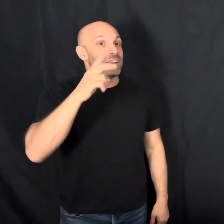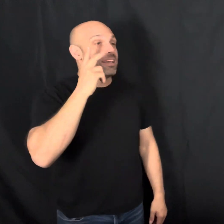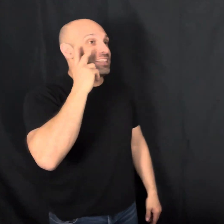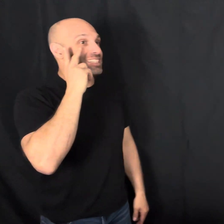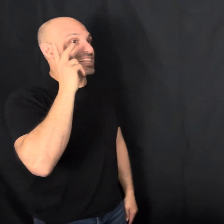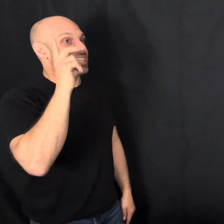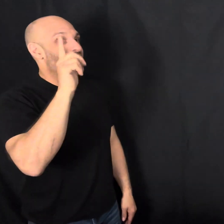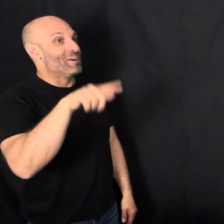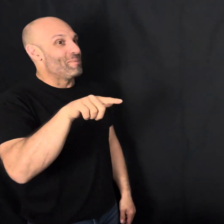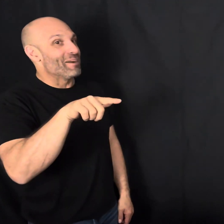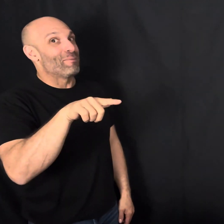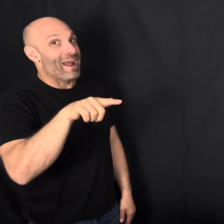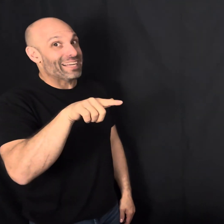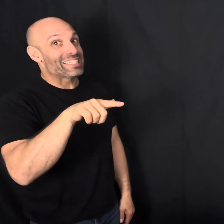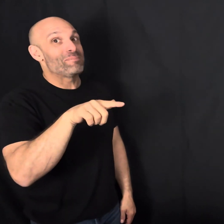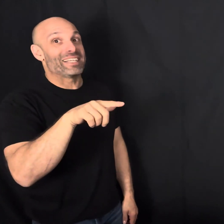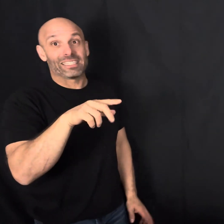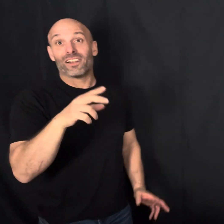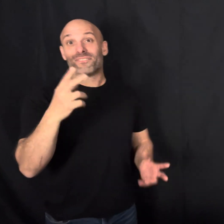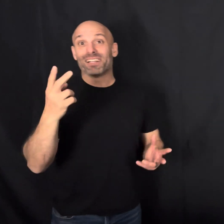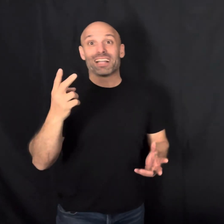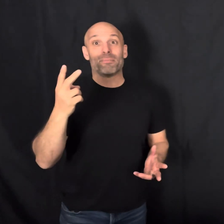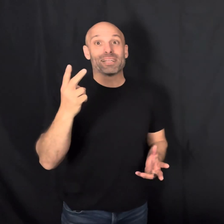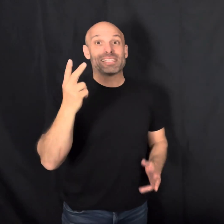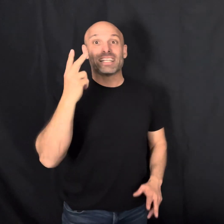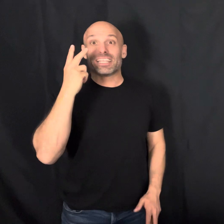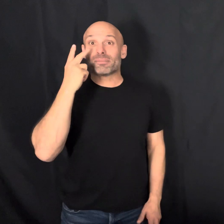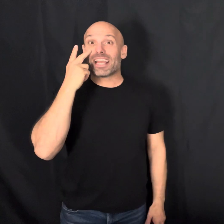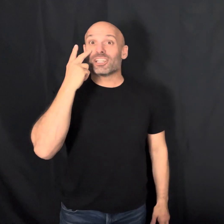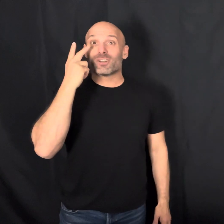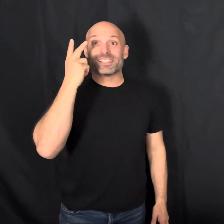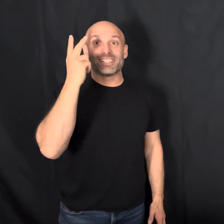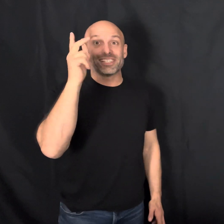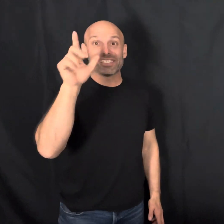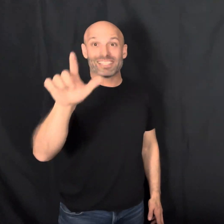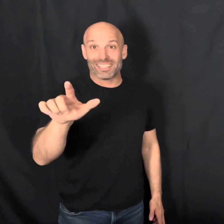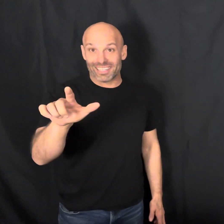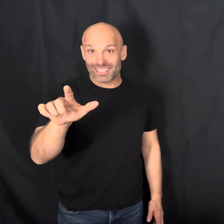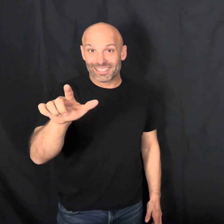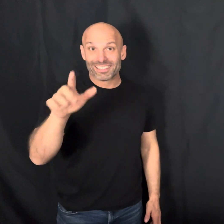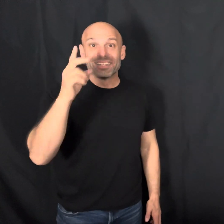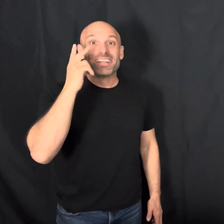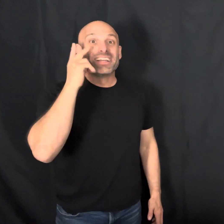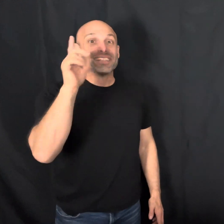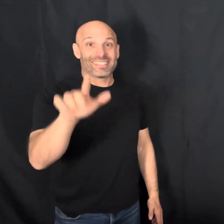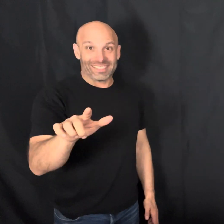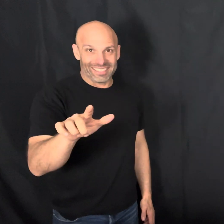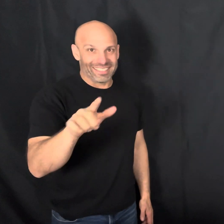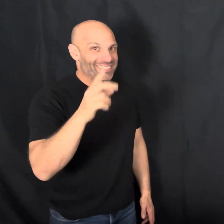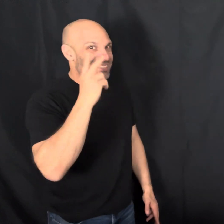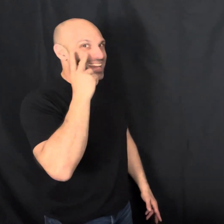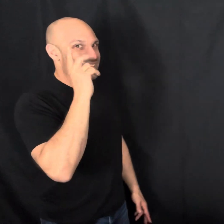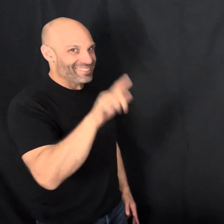This takes a little bit of practice because they are fairly complex hand shapes and it transitions. See you later. See you later, okay? See you